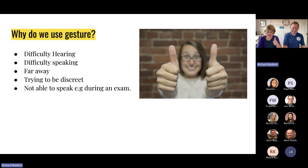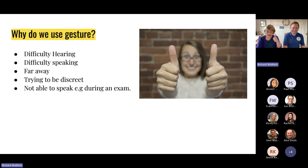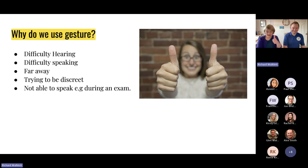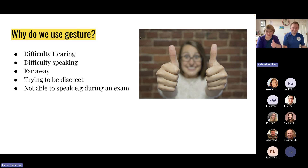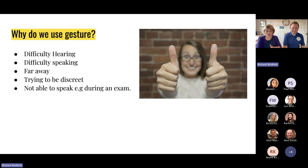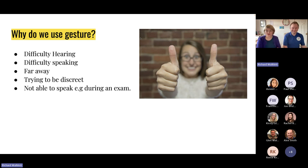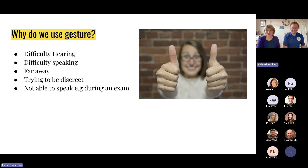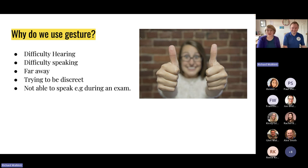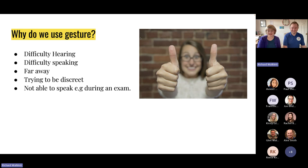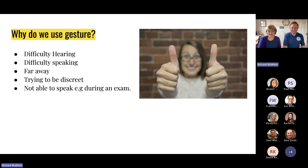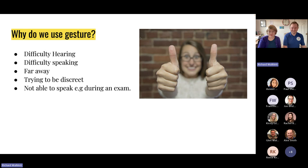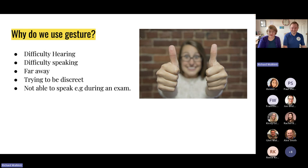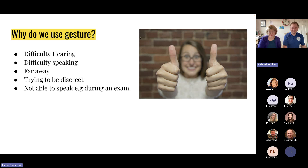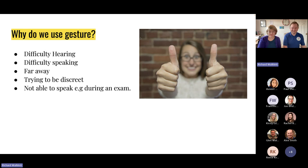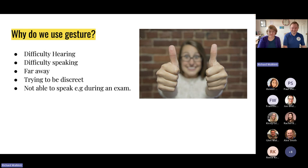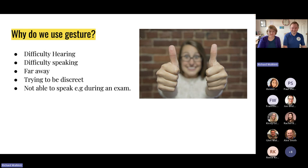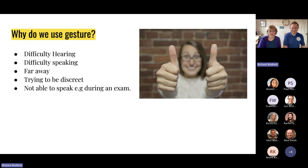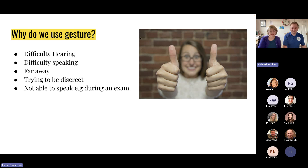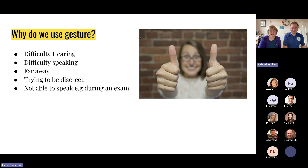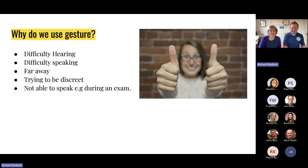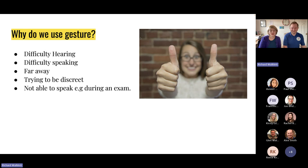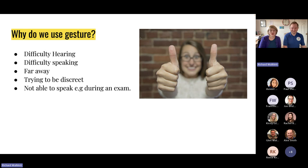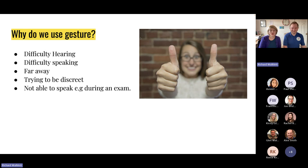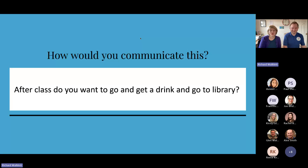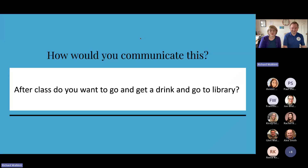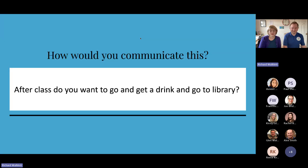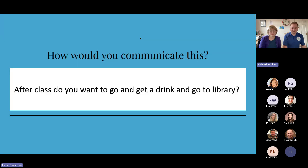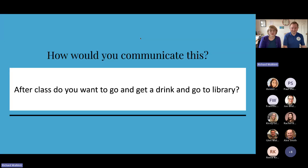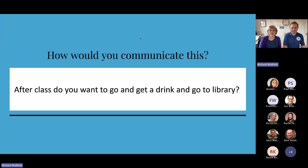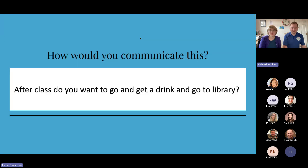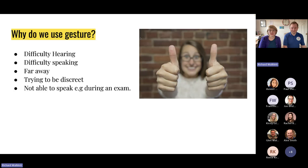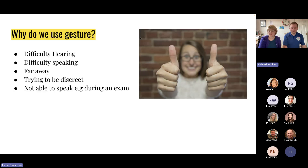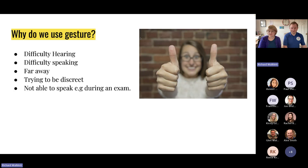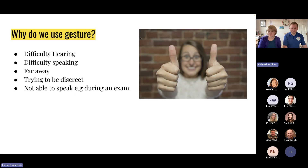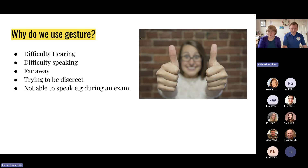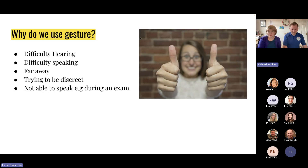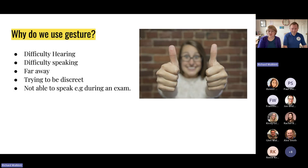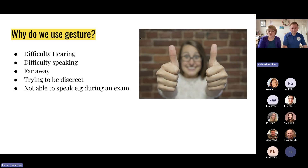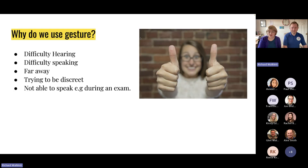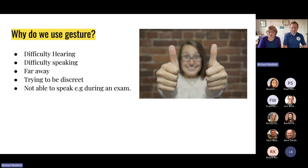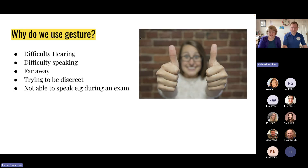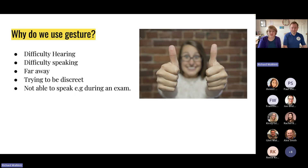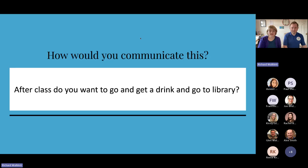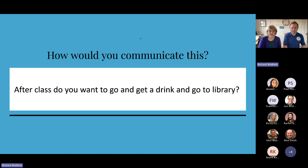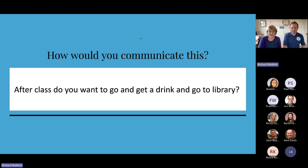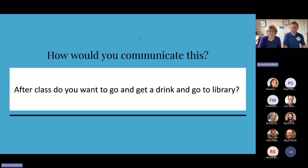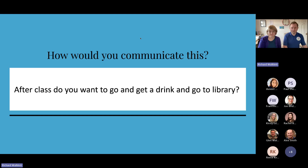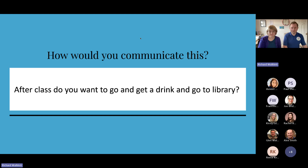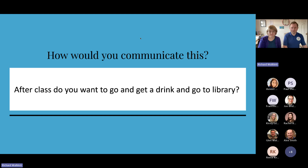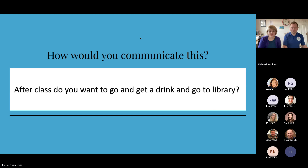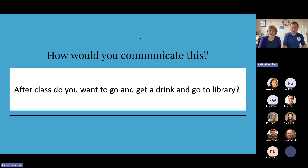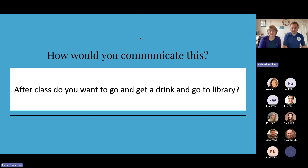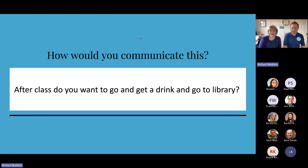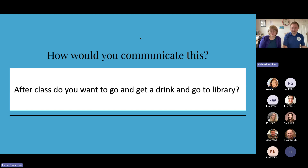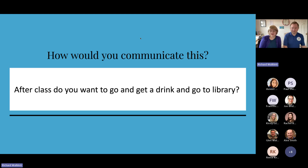speak and you just want to check something. So all people use gesture, don't they? It's not just signers. So have a